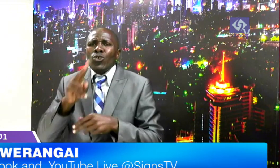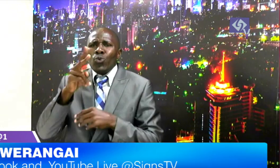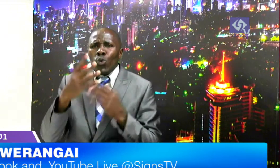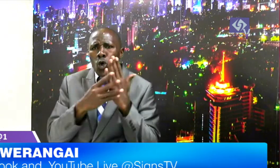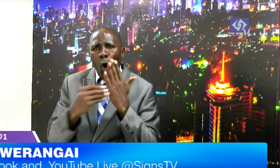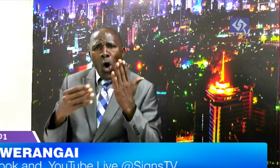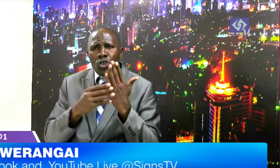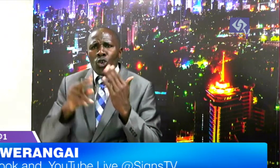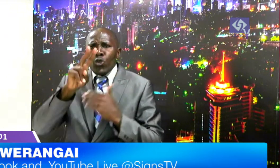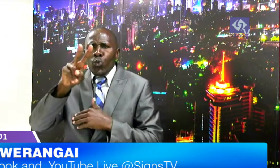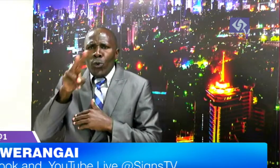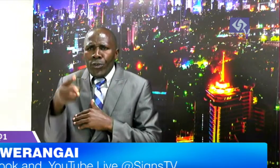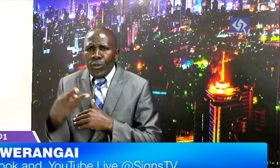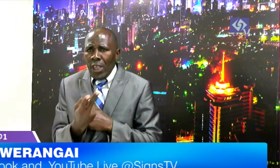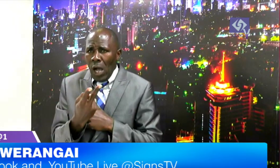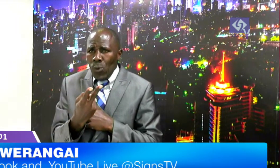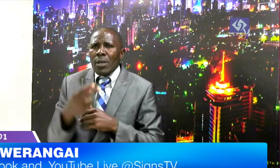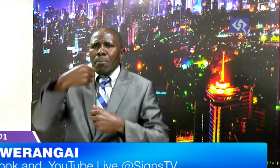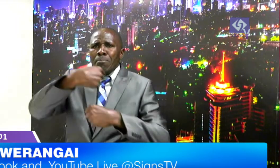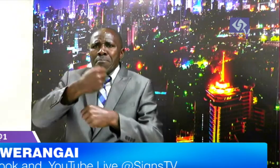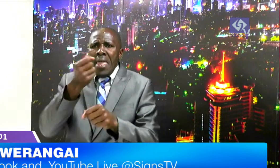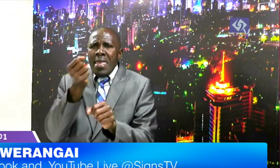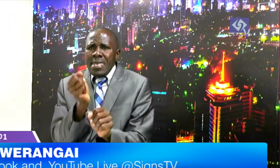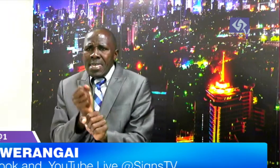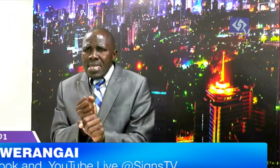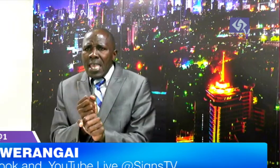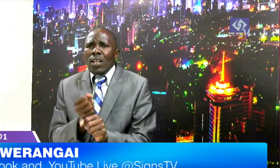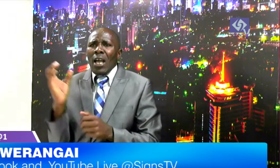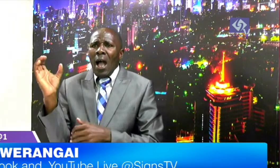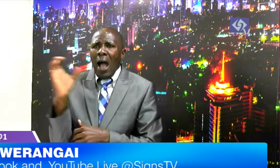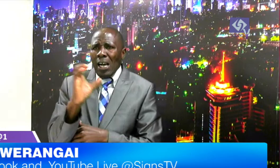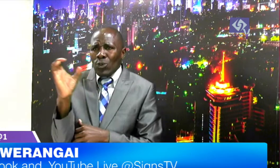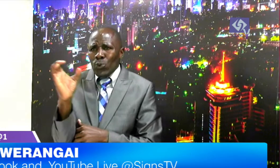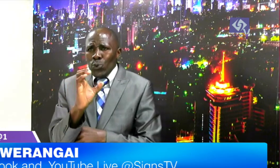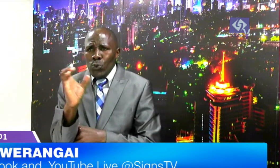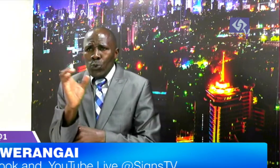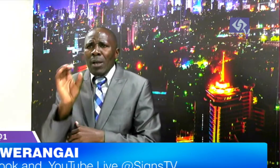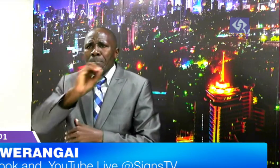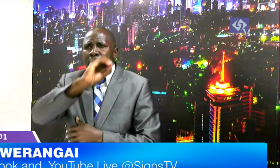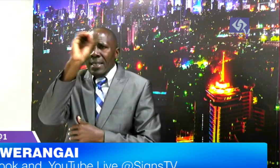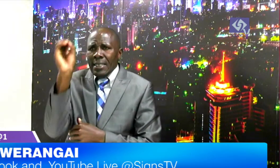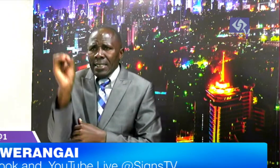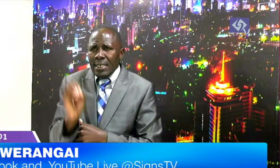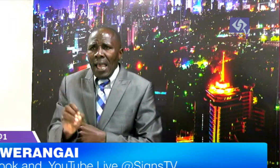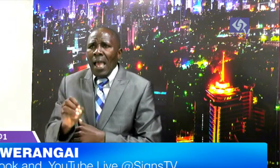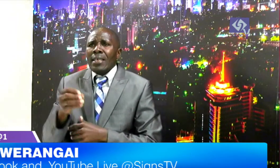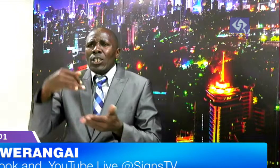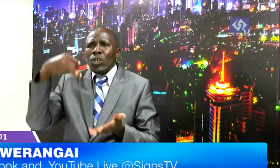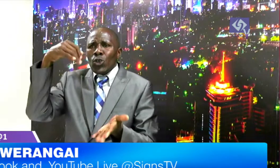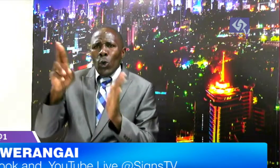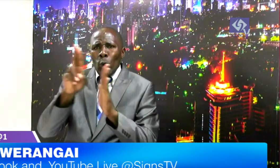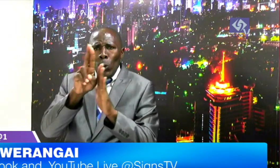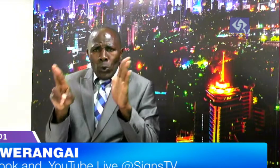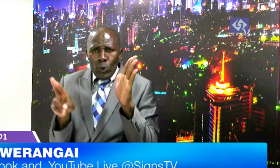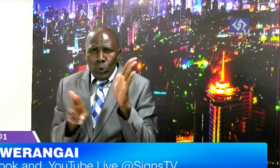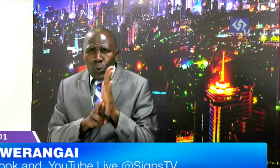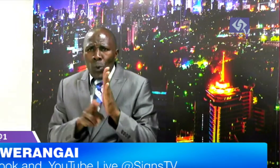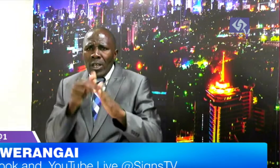the wedding dress exceeded $500 duty-free limit, valuing it at $2,000, thus making